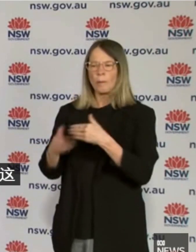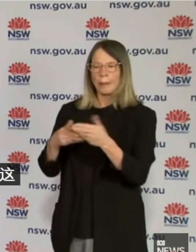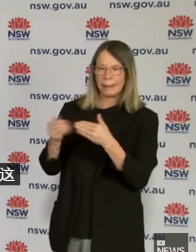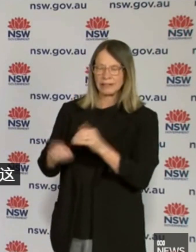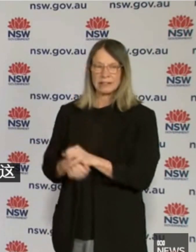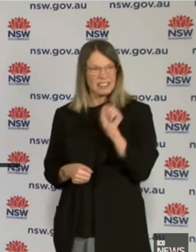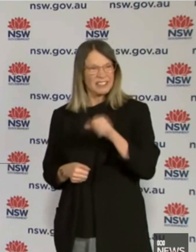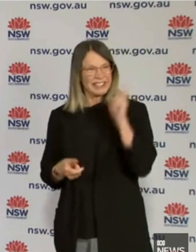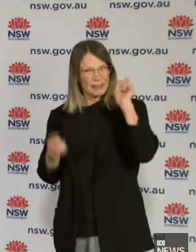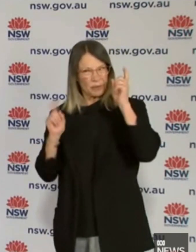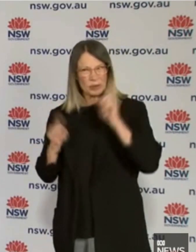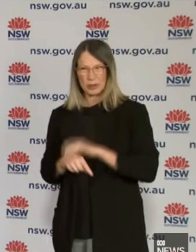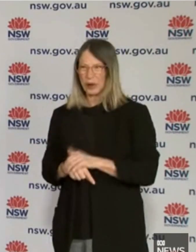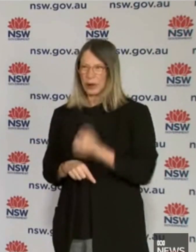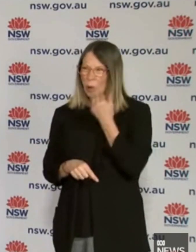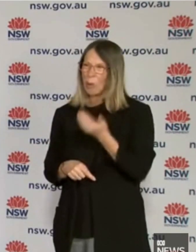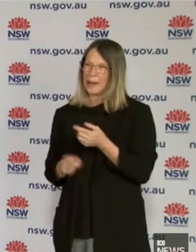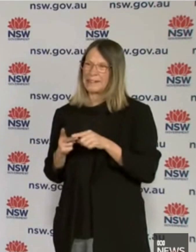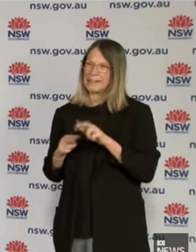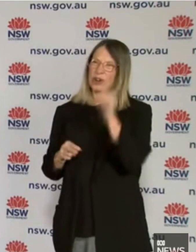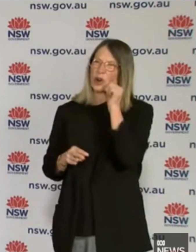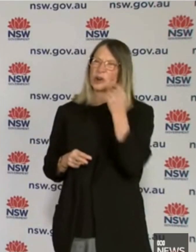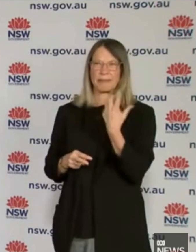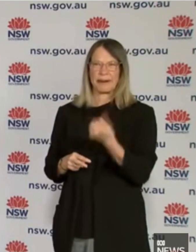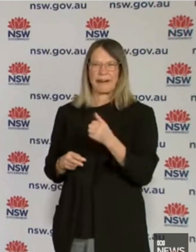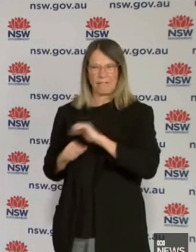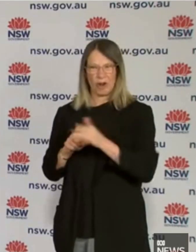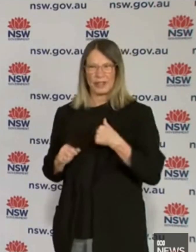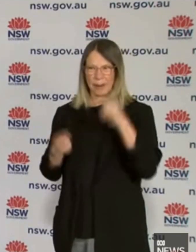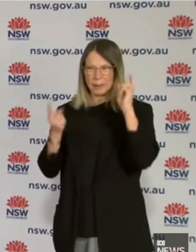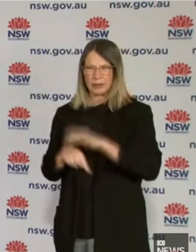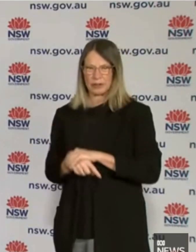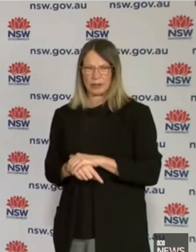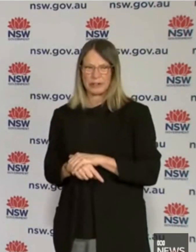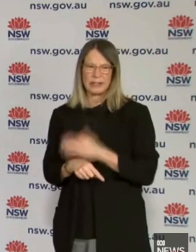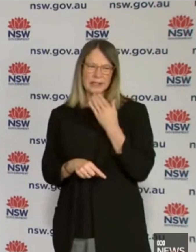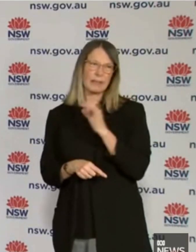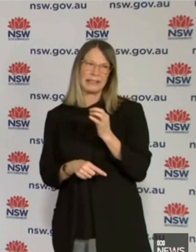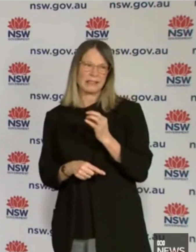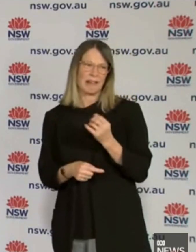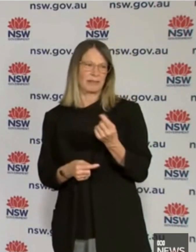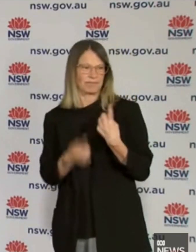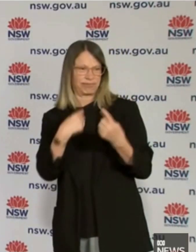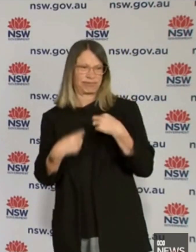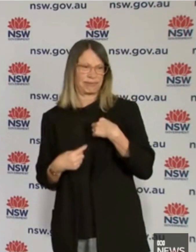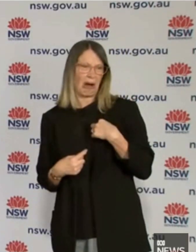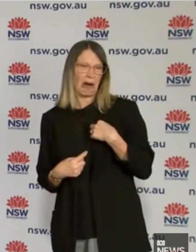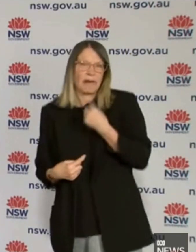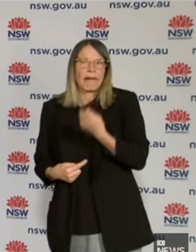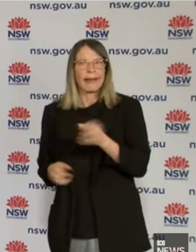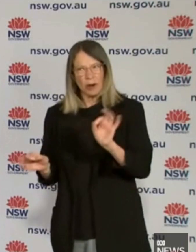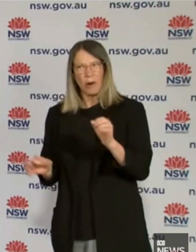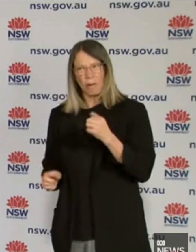of course I'm concerned. I'm concerned every time. And I think it's very unfair for you to even suggest for 1 second that what I'm saying indicates that I'm not concerned. Of course I'm